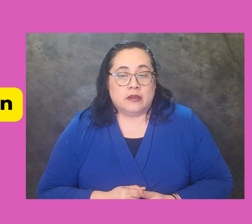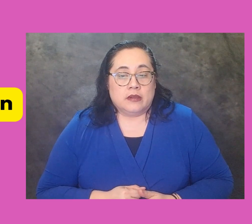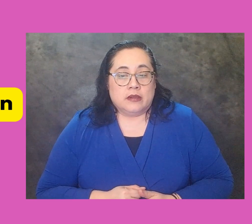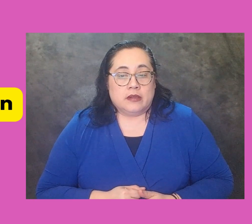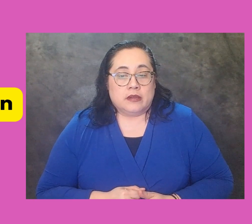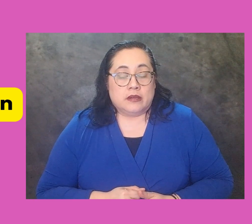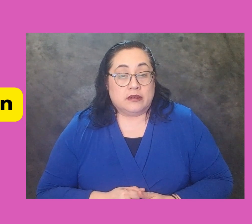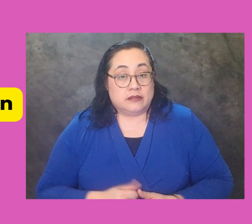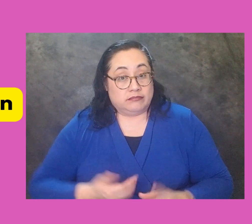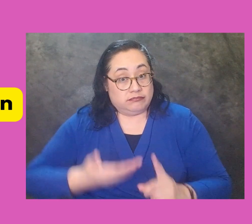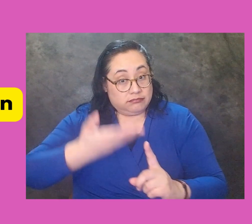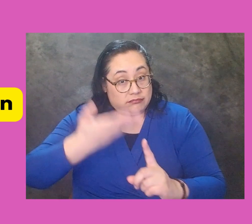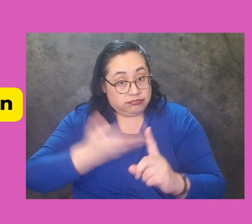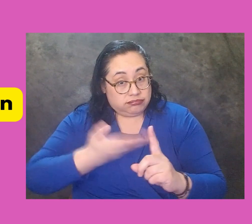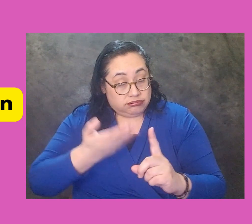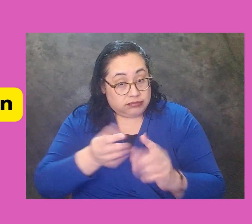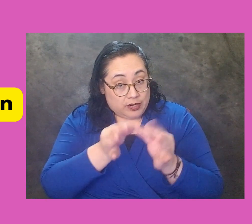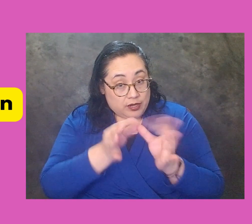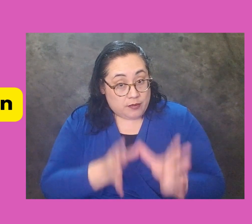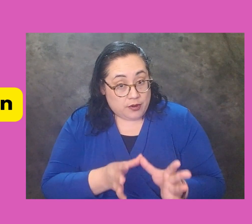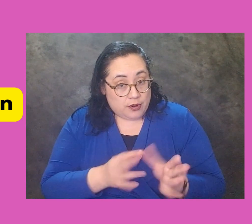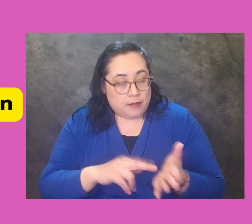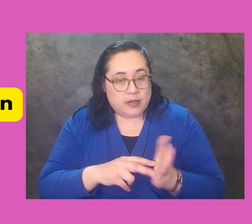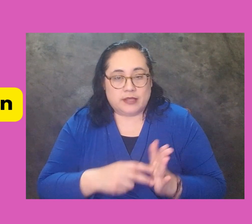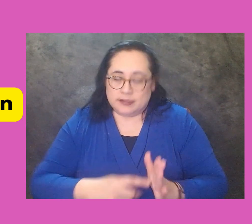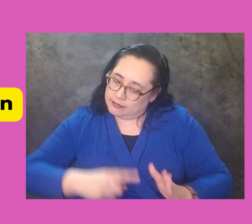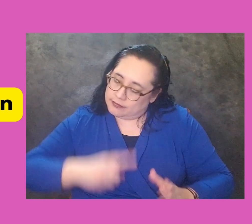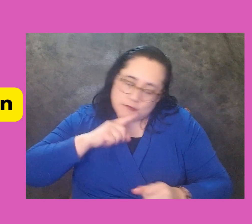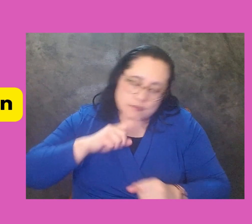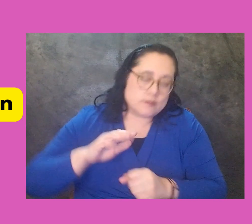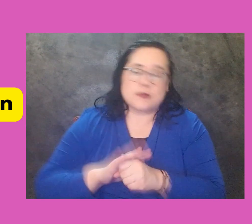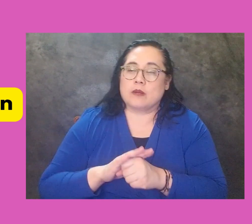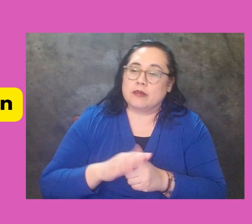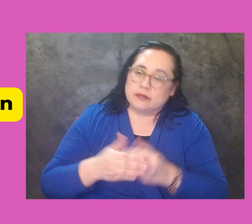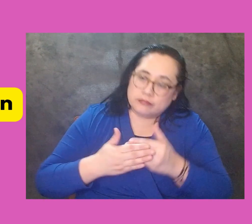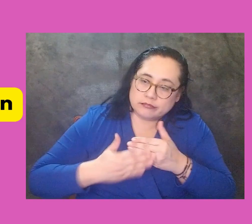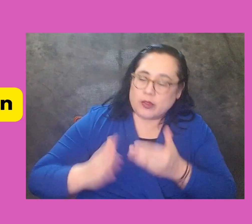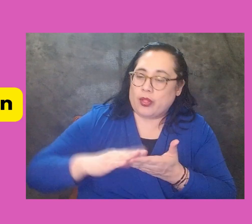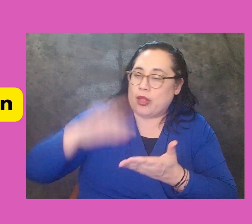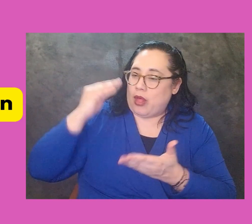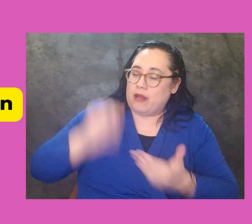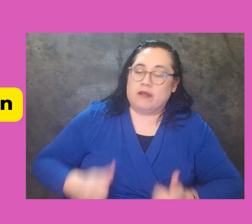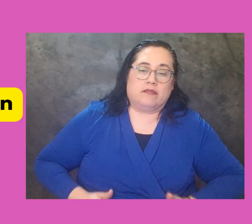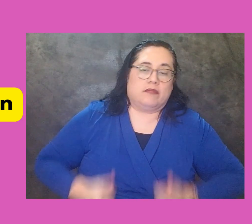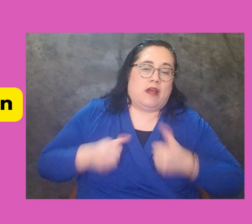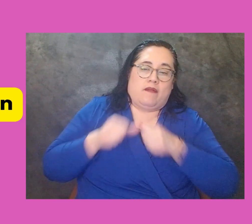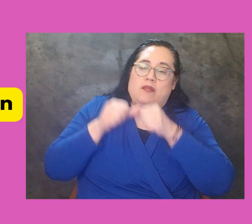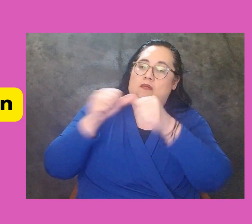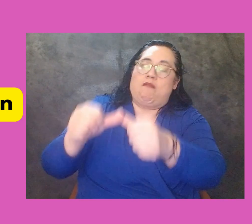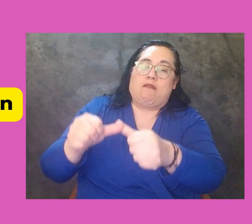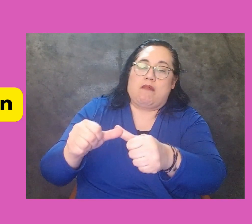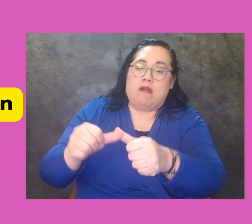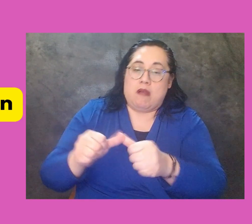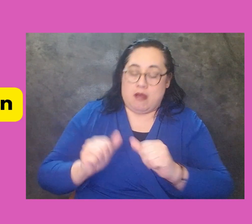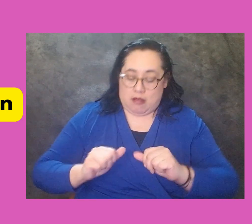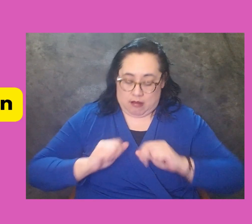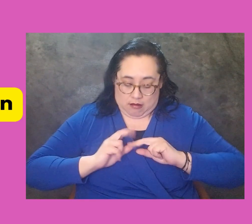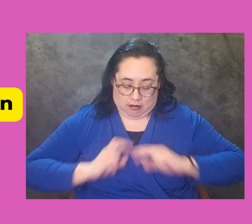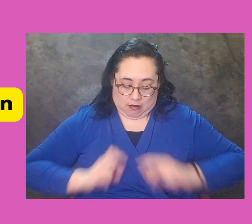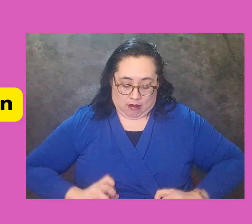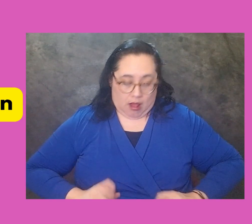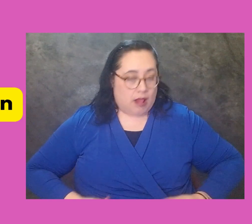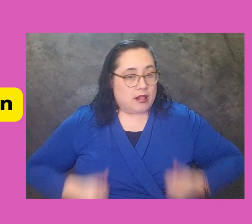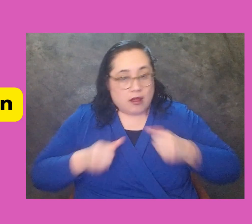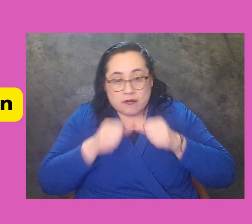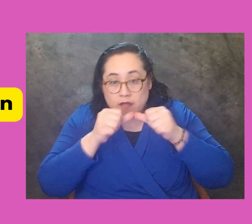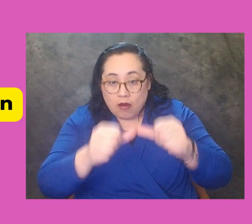As an interpreter, you have now committed to lifelong learning. You've committed to continued